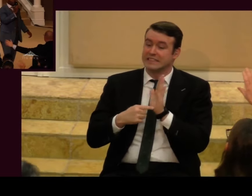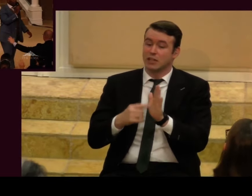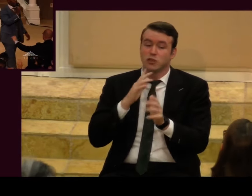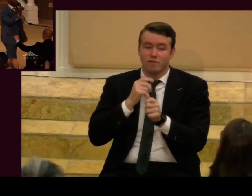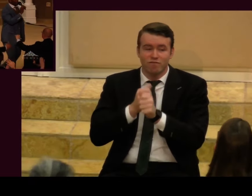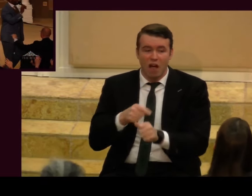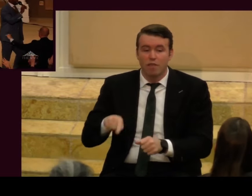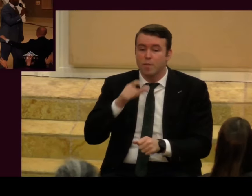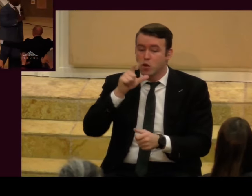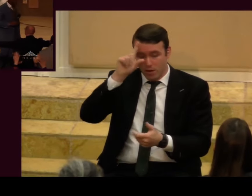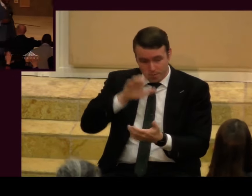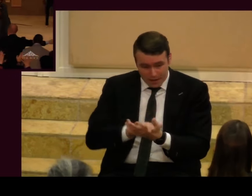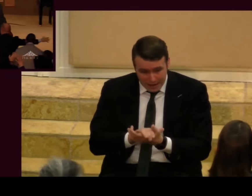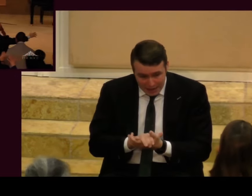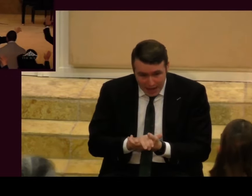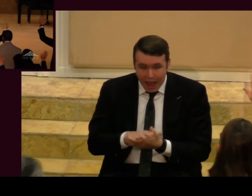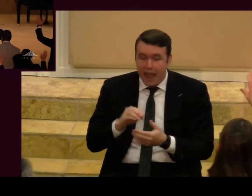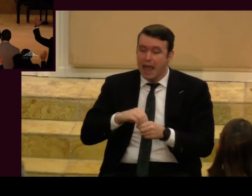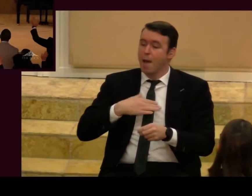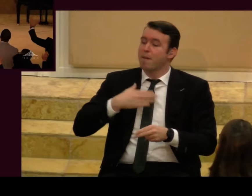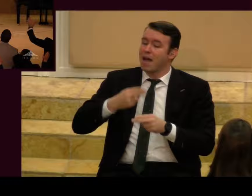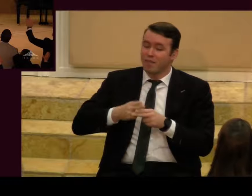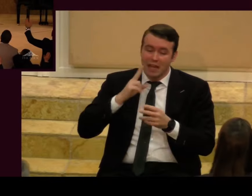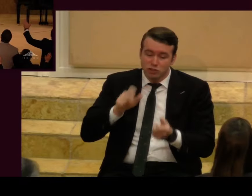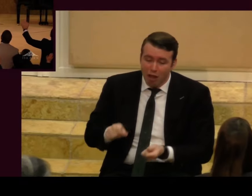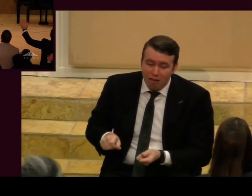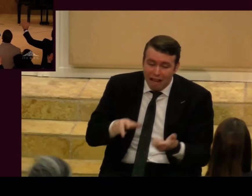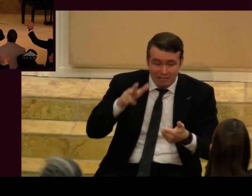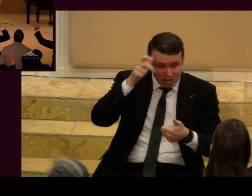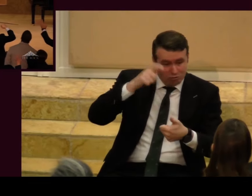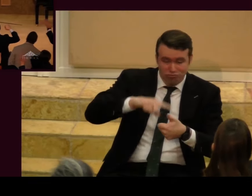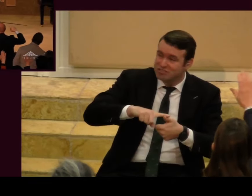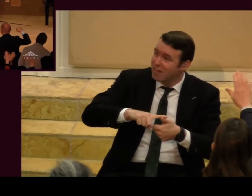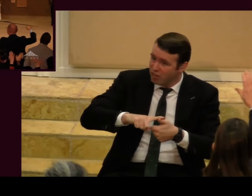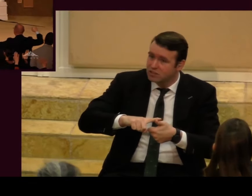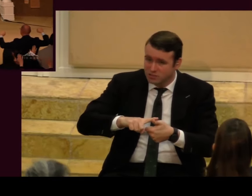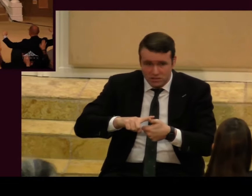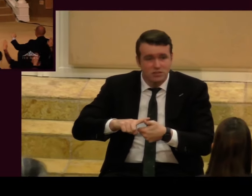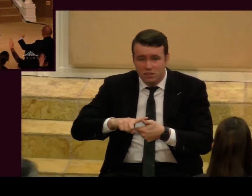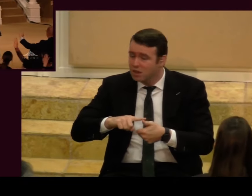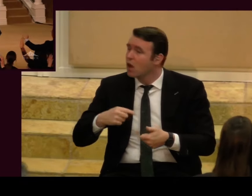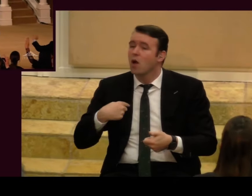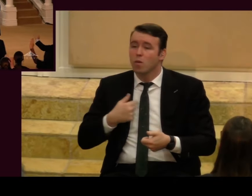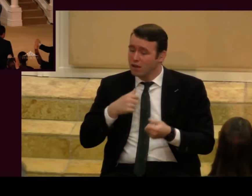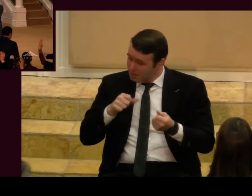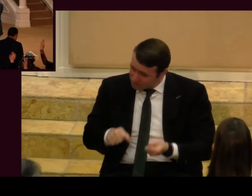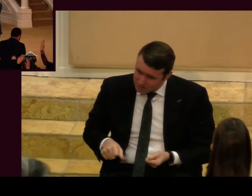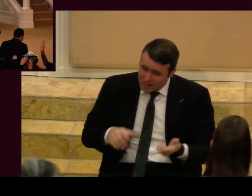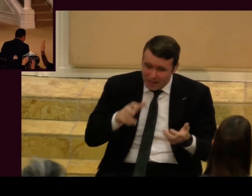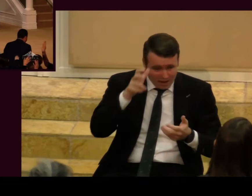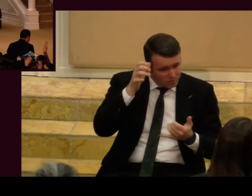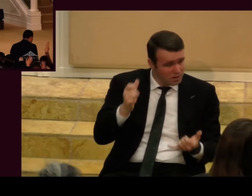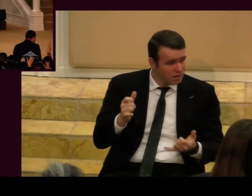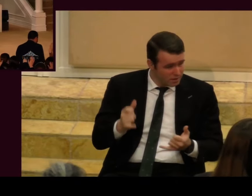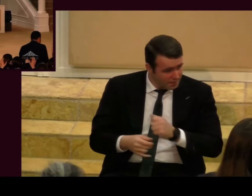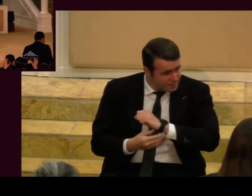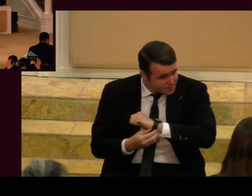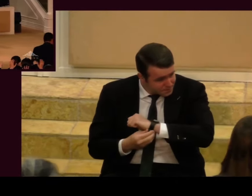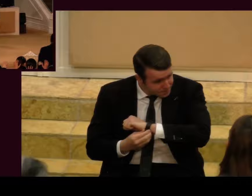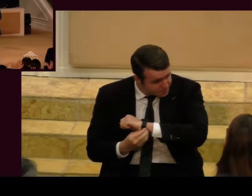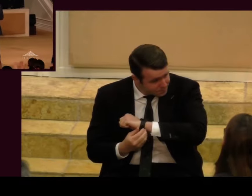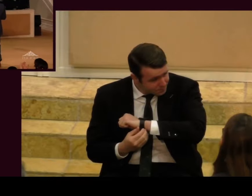signs shall follow them that believe. In my name they shall cast out devils. Come on, we can cast out devils right